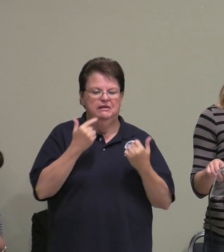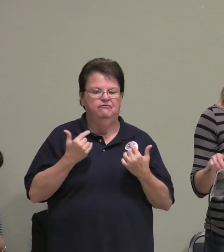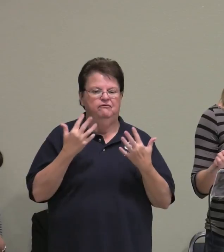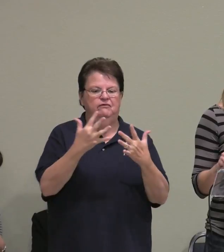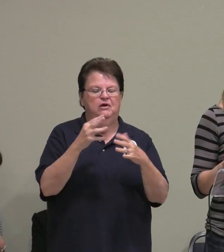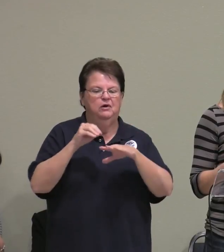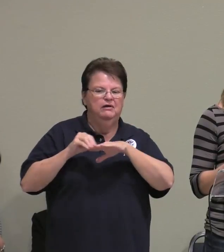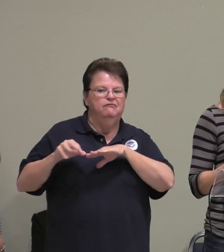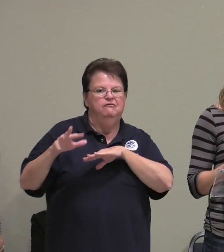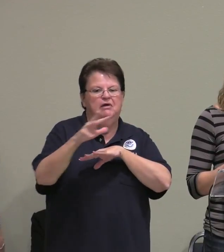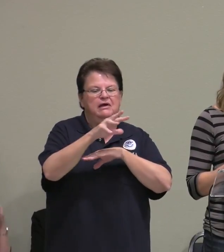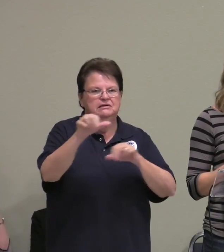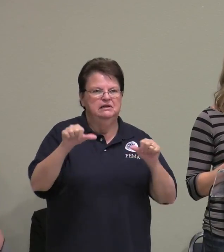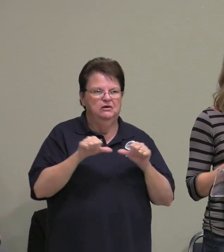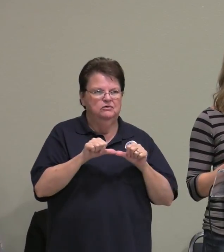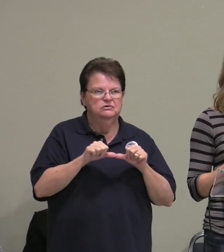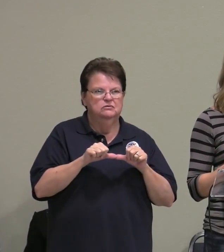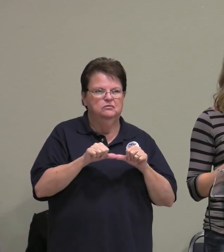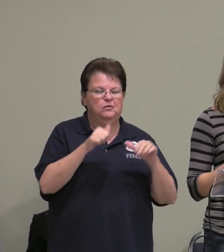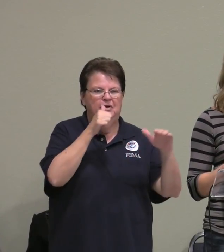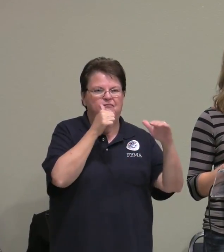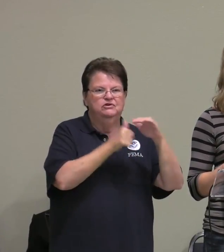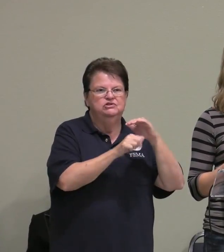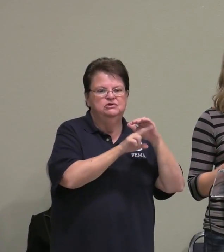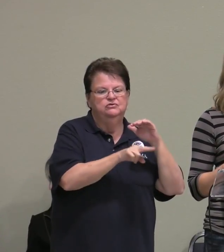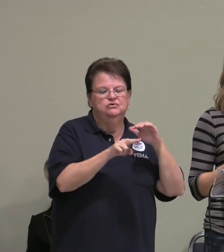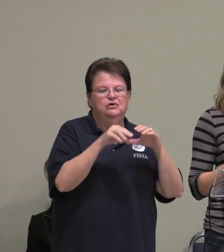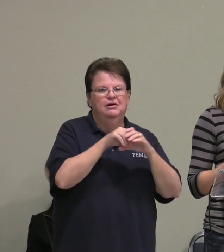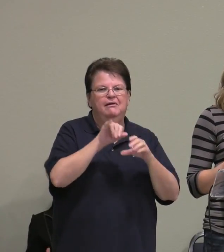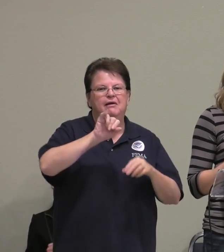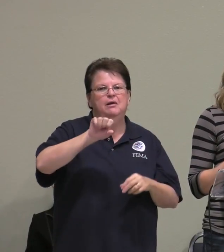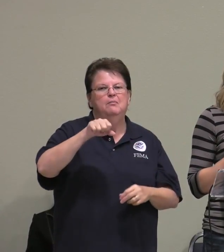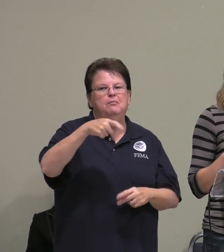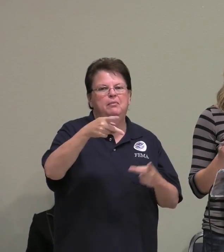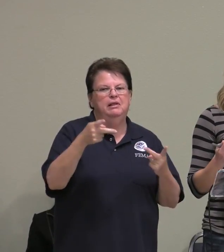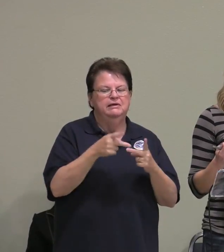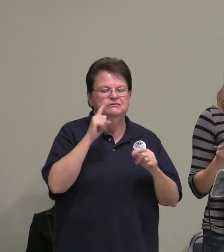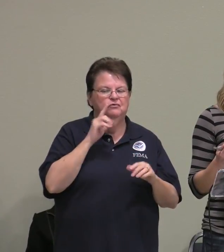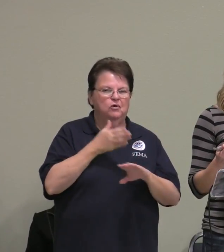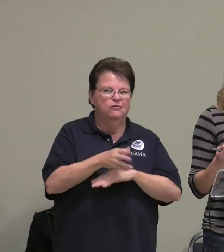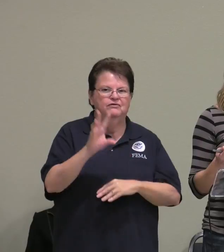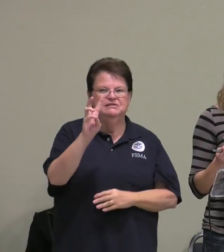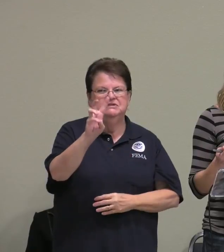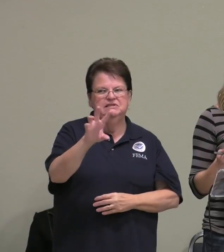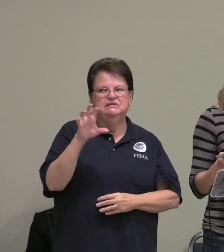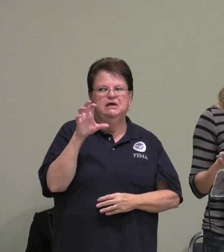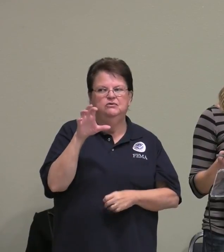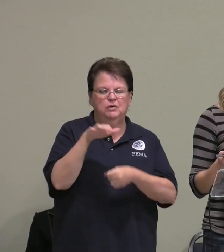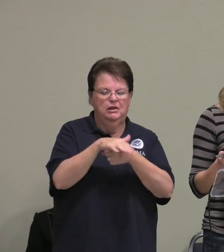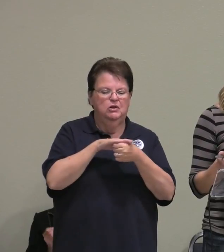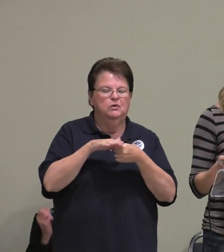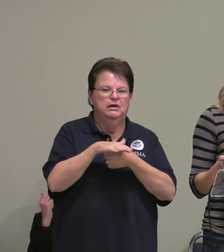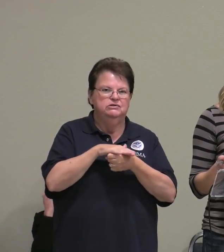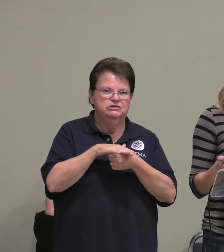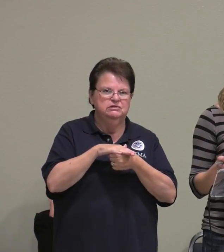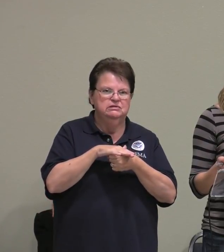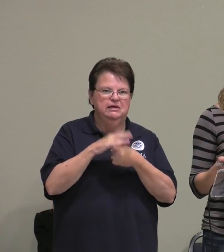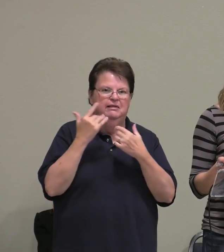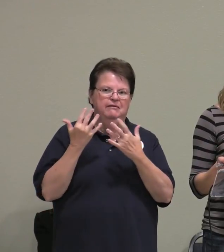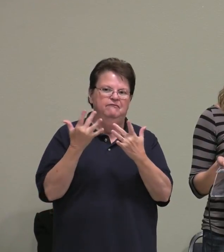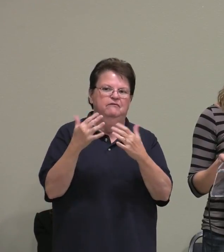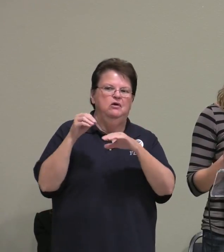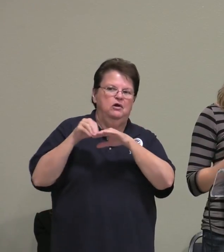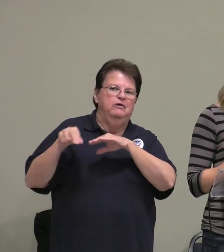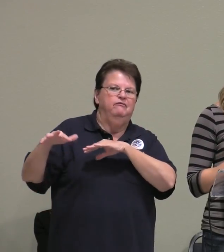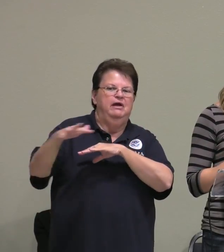affected evacuation areas. And we have shelter in place operations going for over 600 locations up in the fire affected